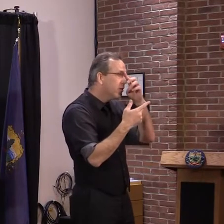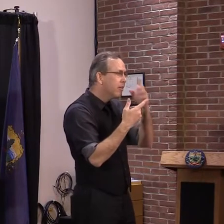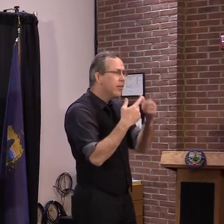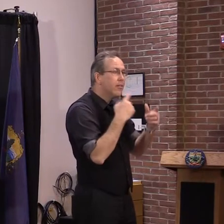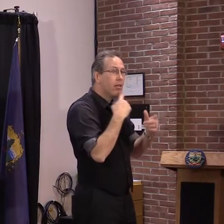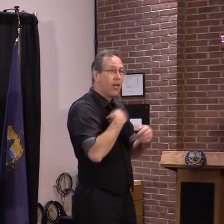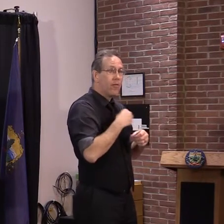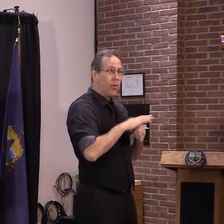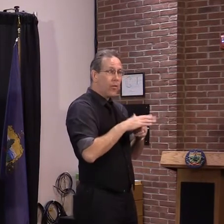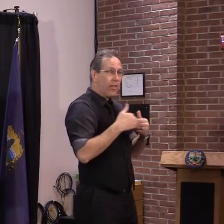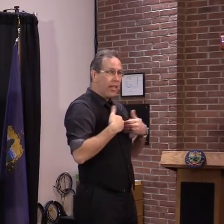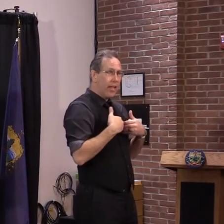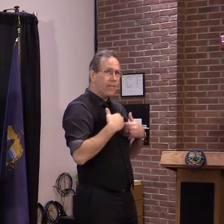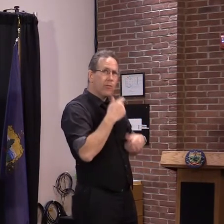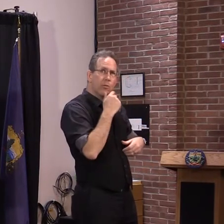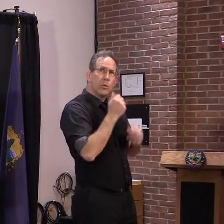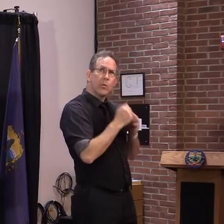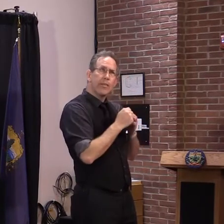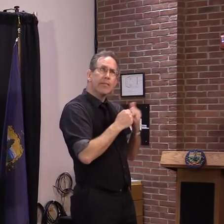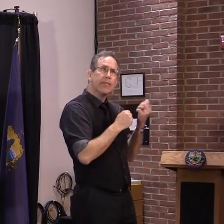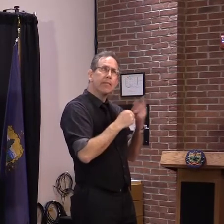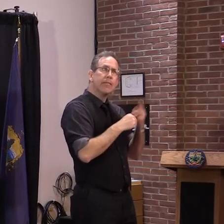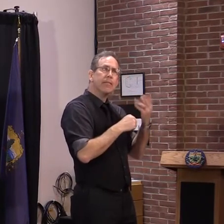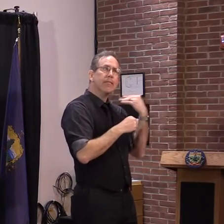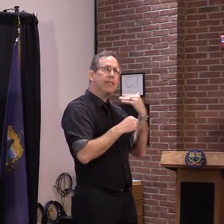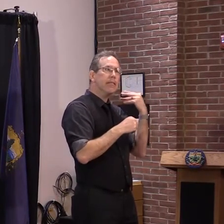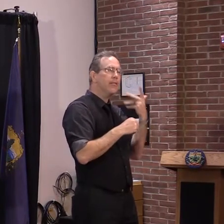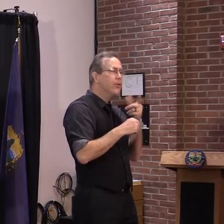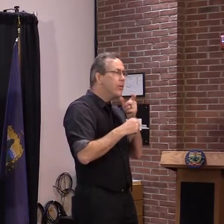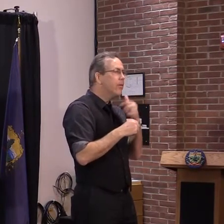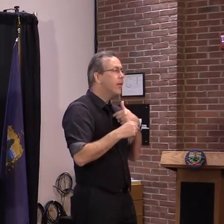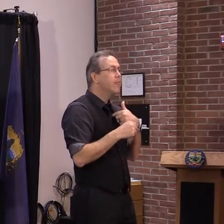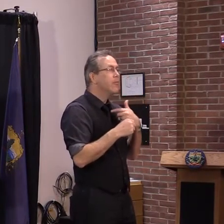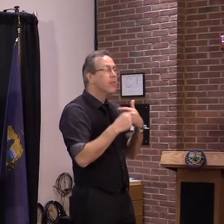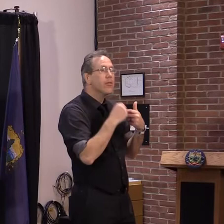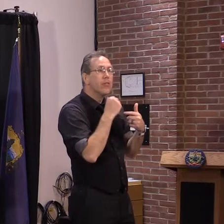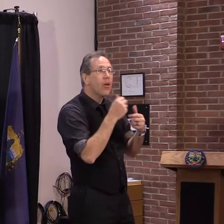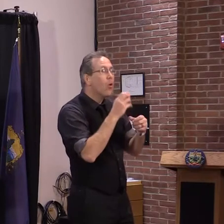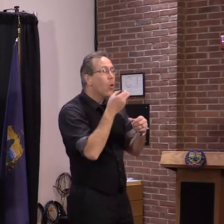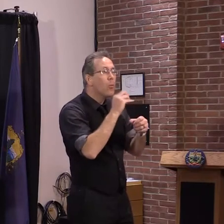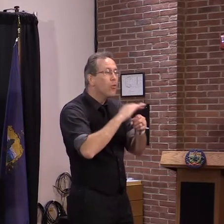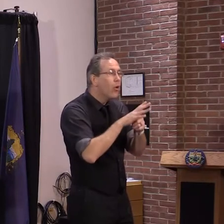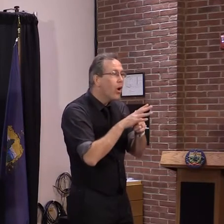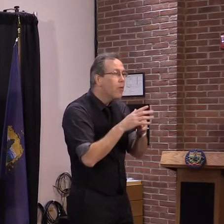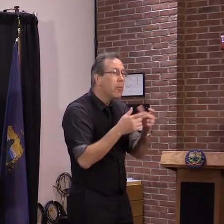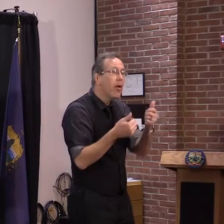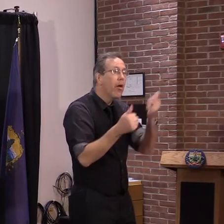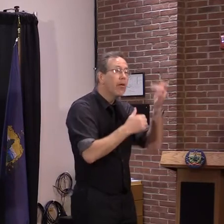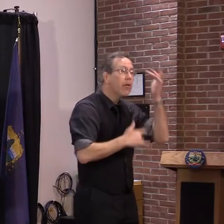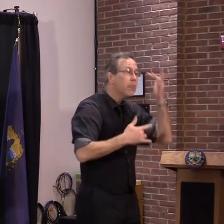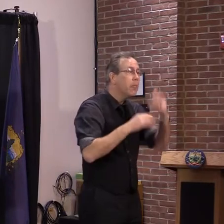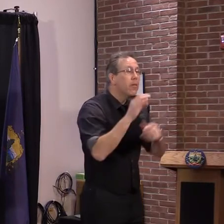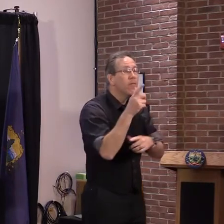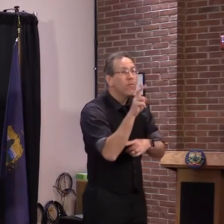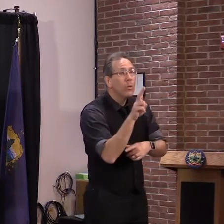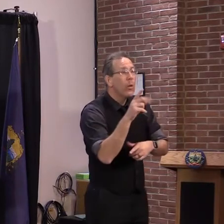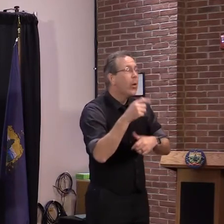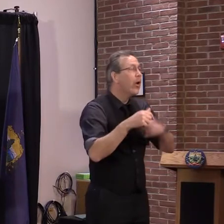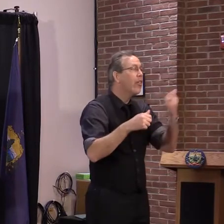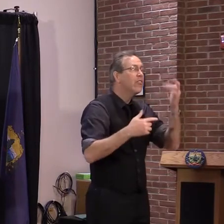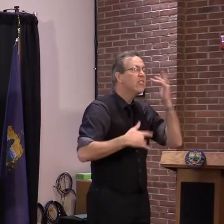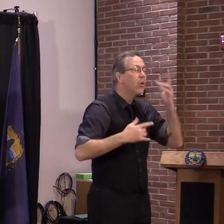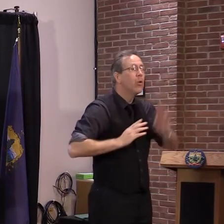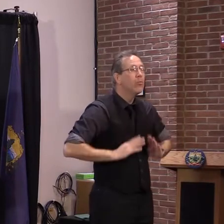tracing workforce dealing with non-Omicron infectious diseases that are very traditional diseases that we've